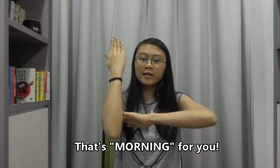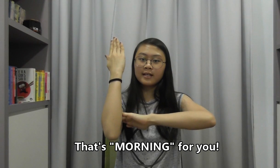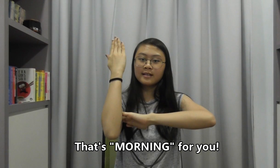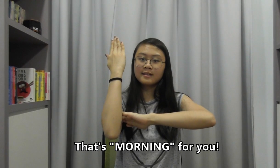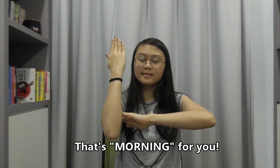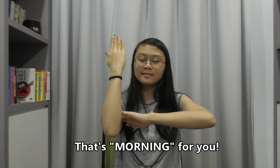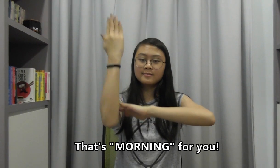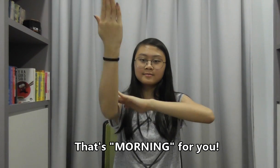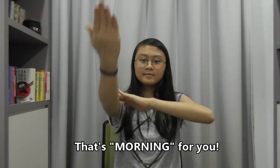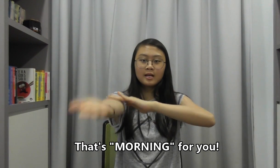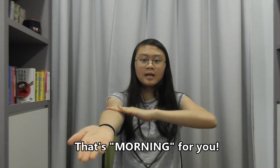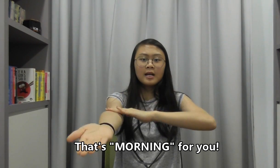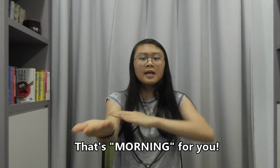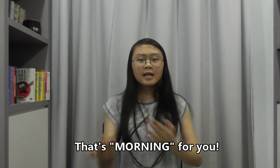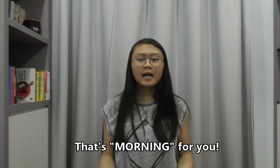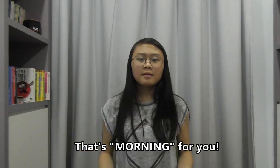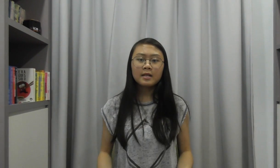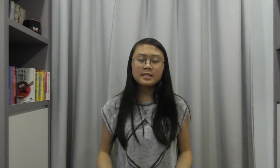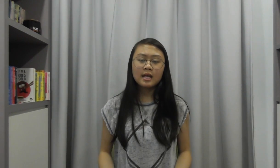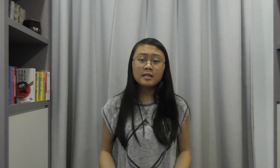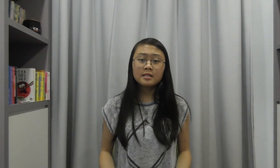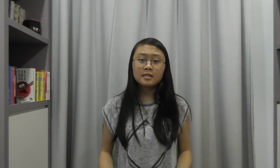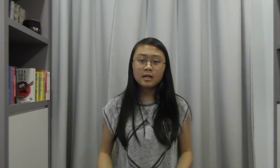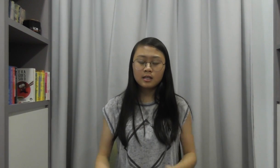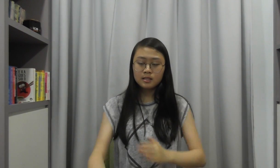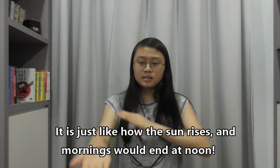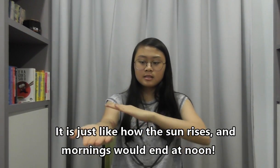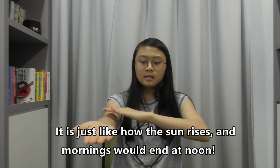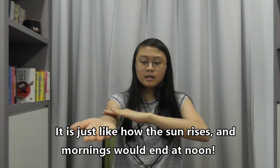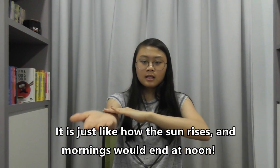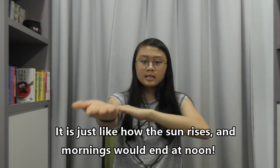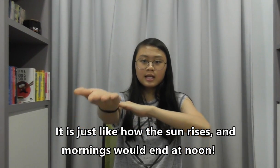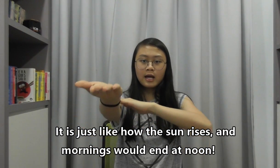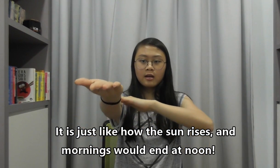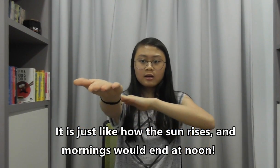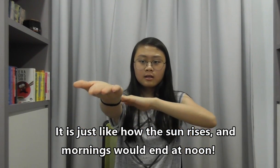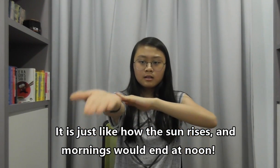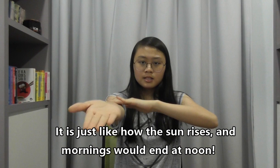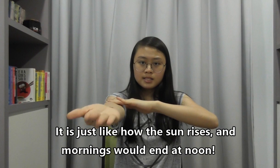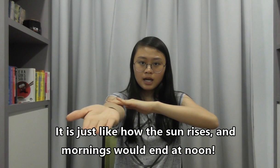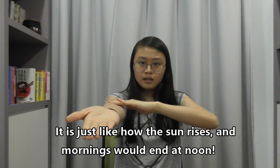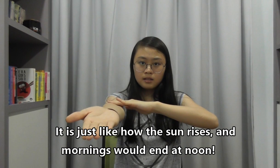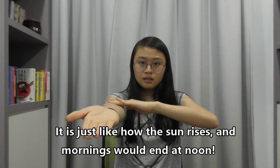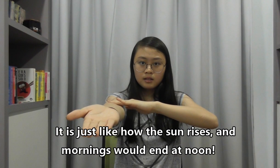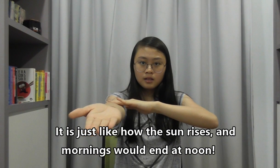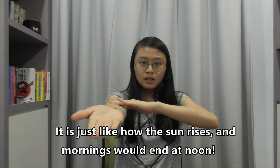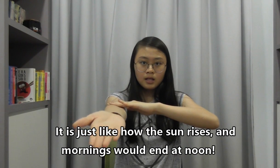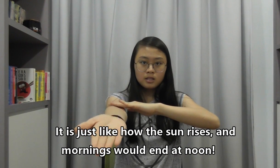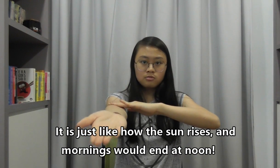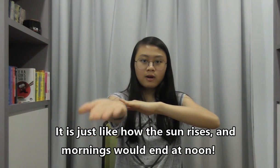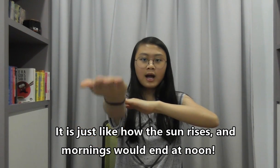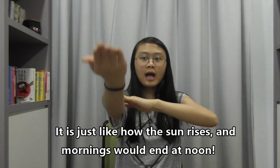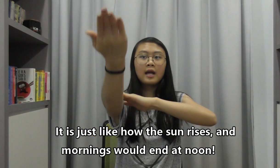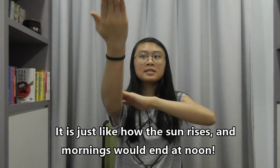morning. It kind of makes sense because it's like the sun is rising